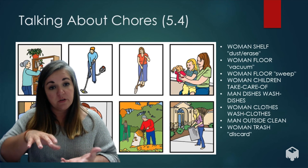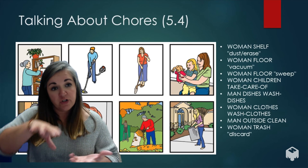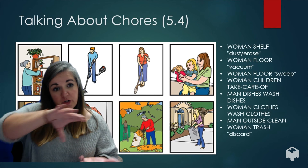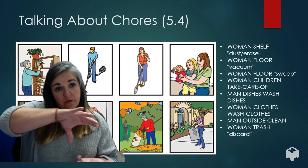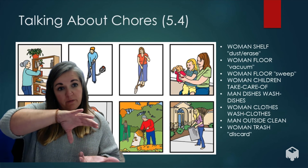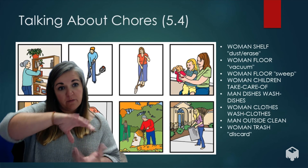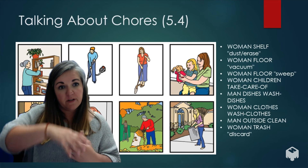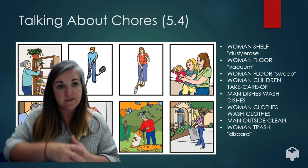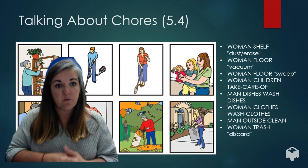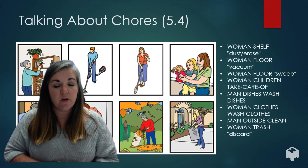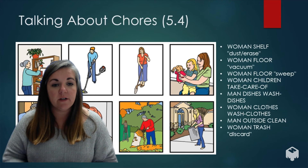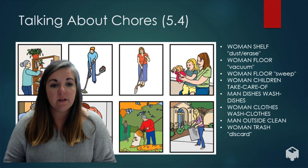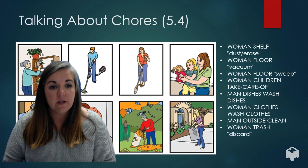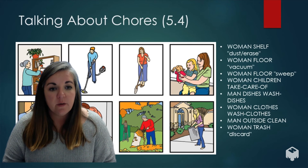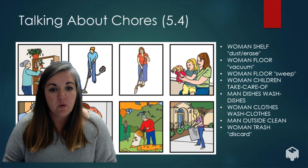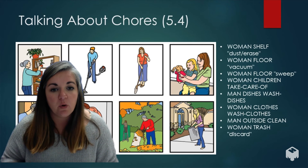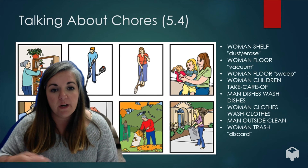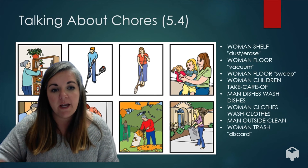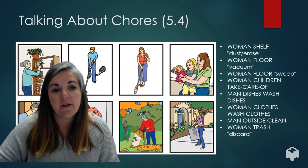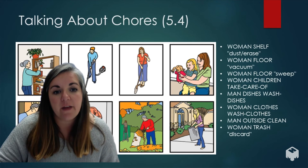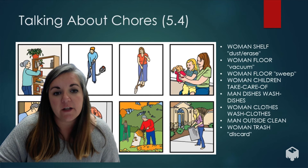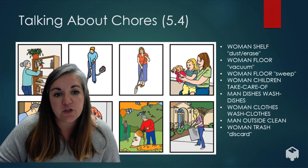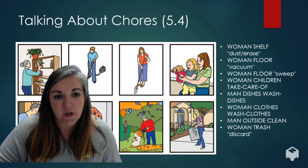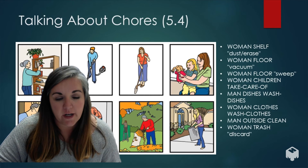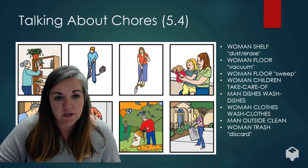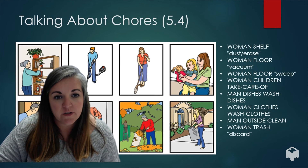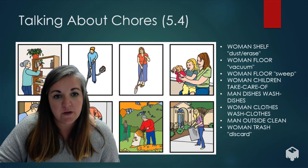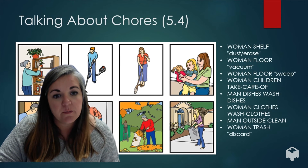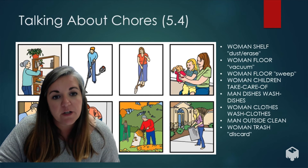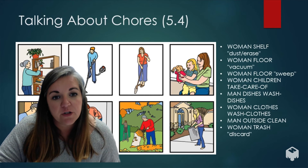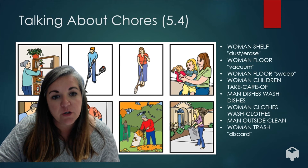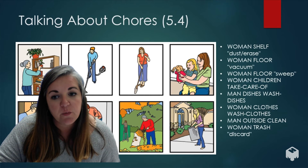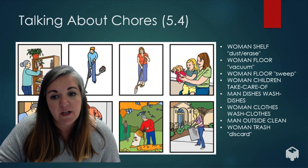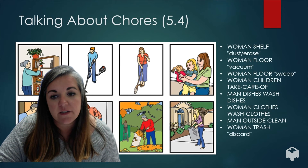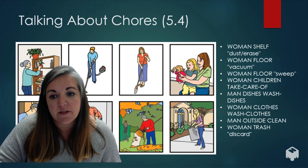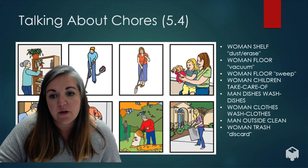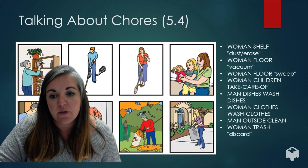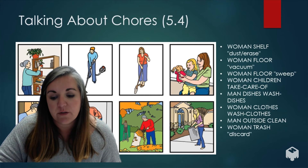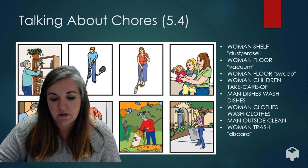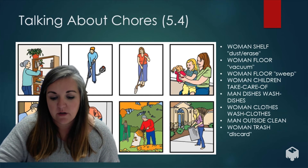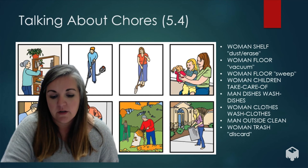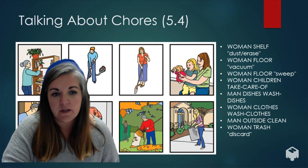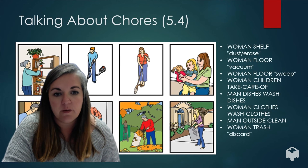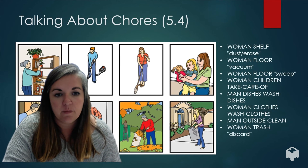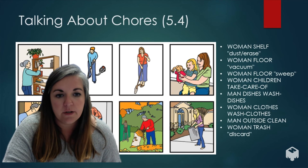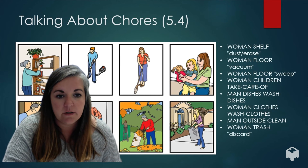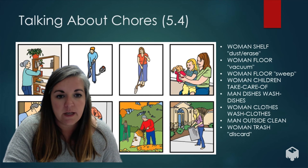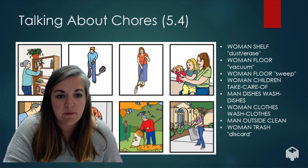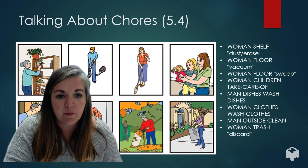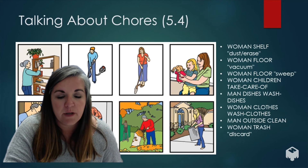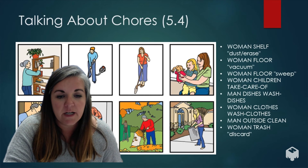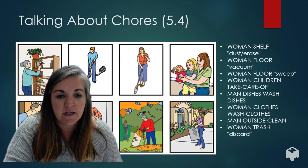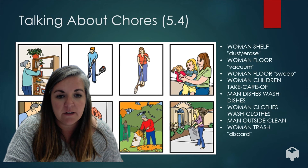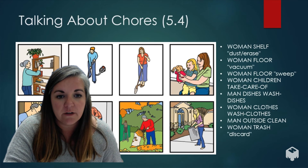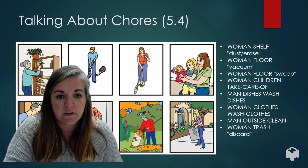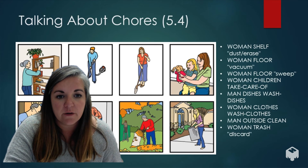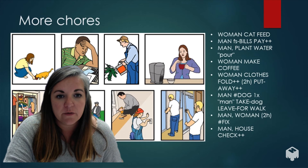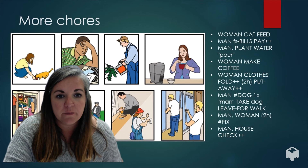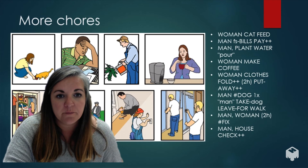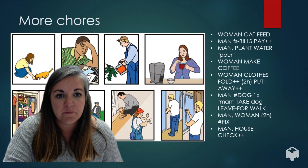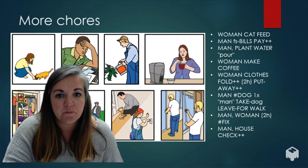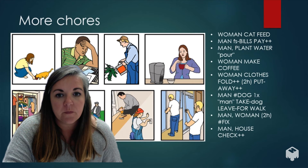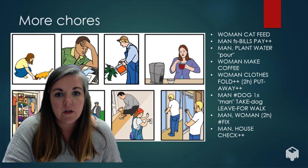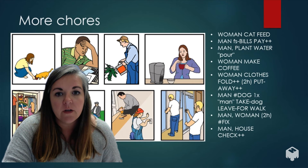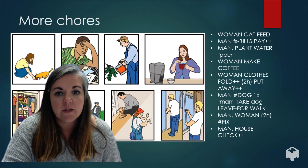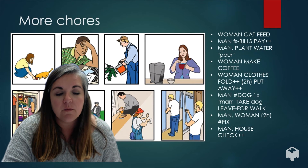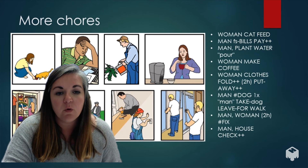I'm actually going to show the movement of someone pouring out that trash. So make sure you practice those. Keep repeating and learning